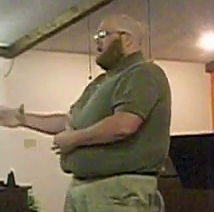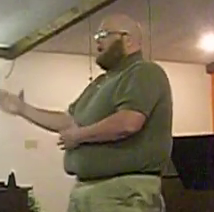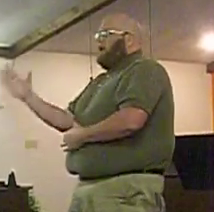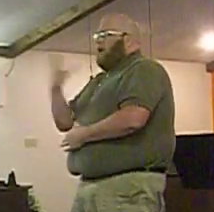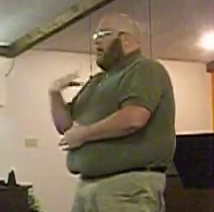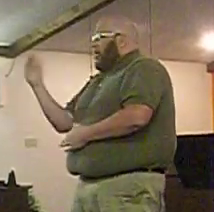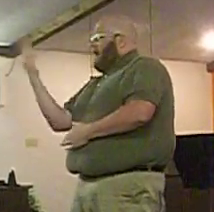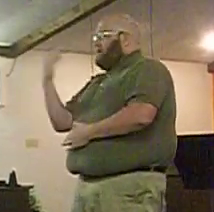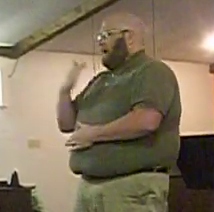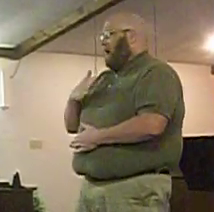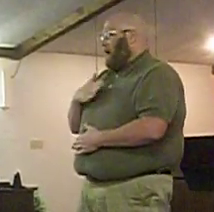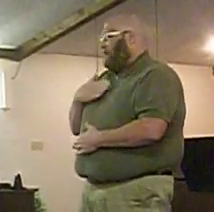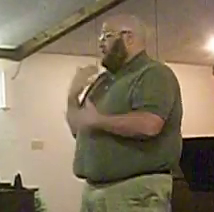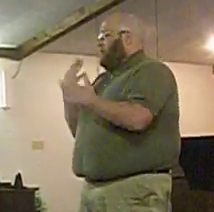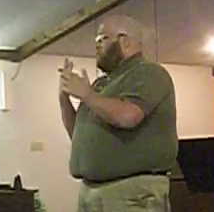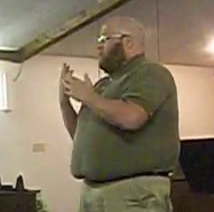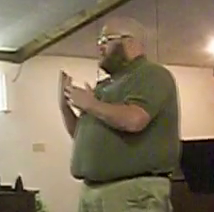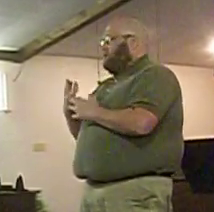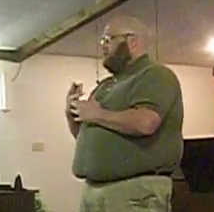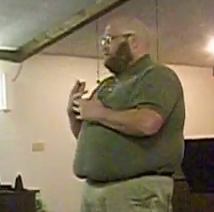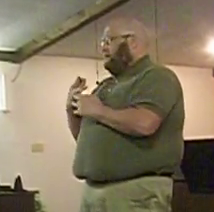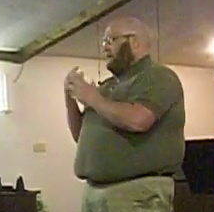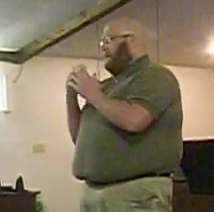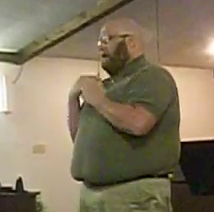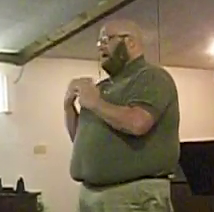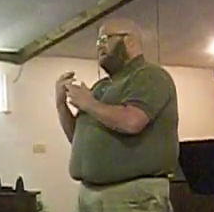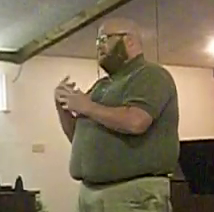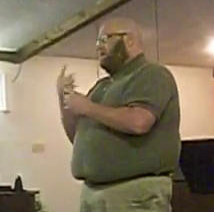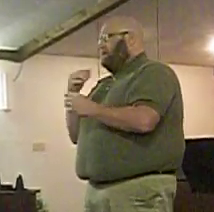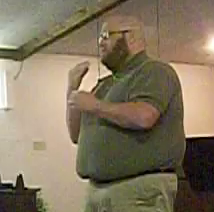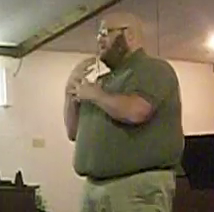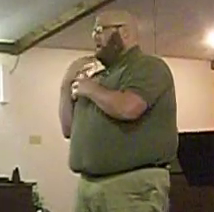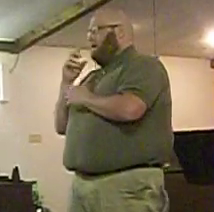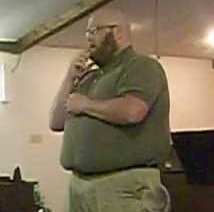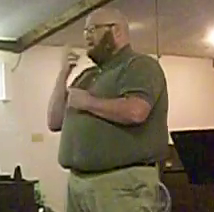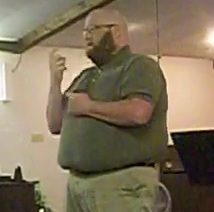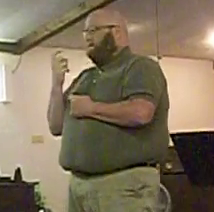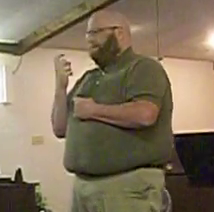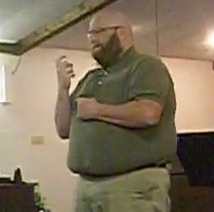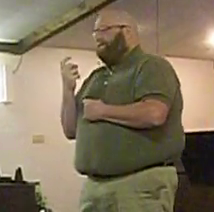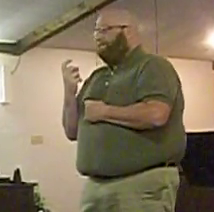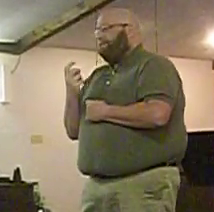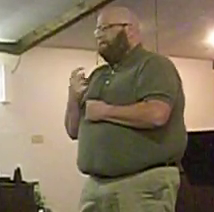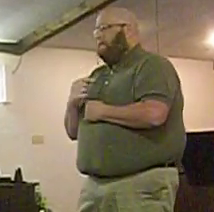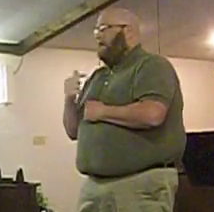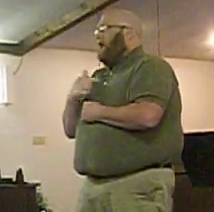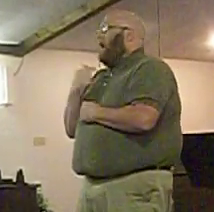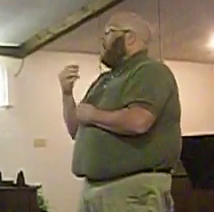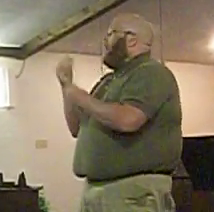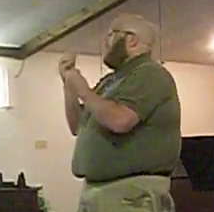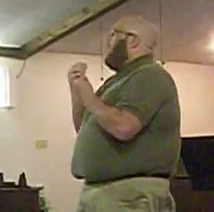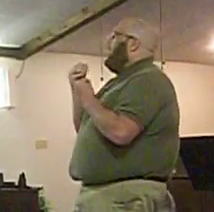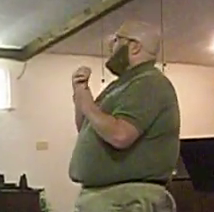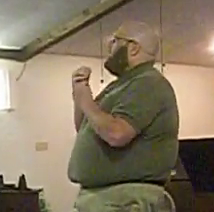almost up the hill. He